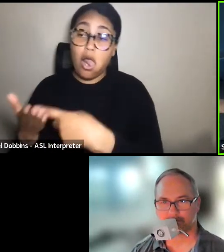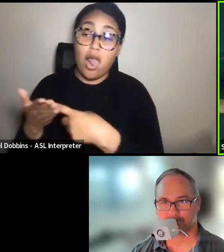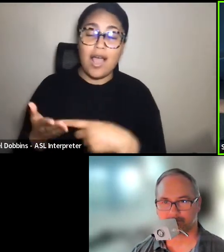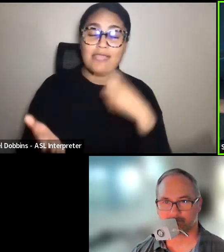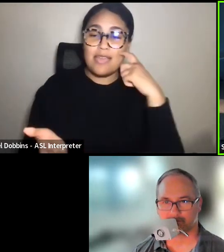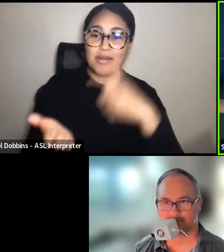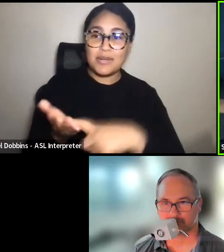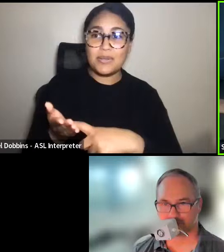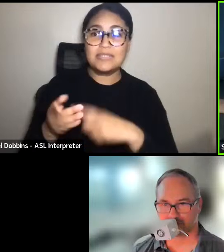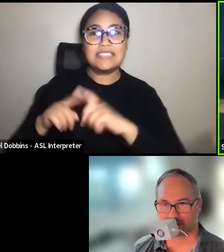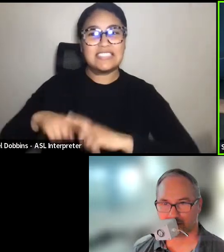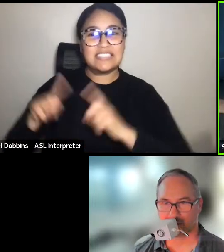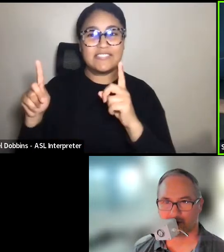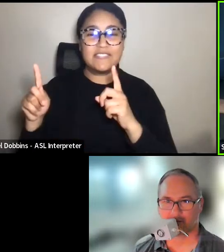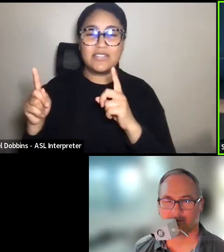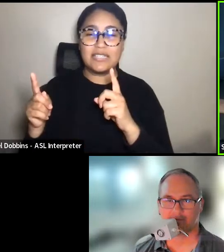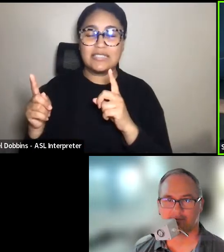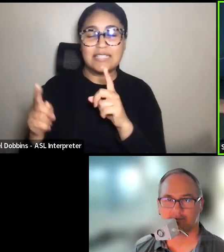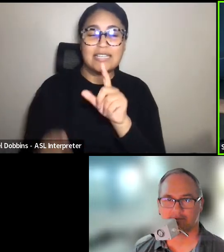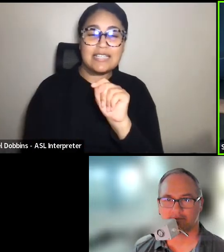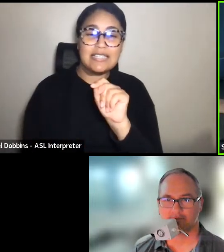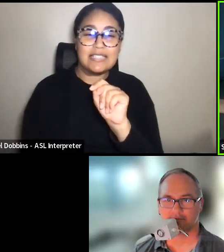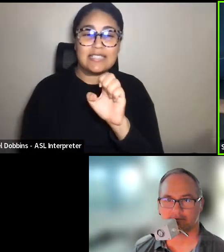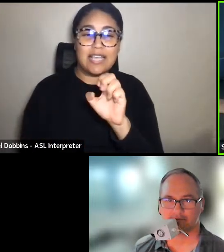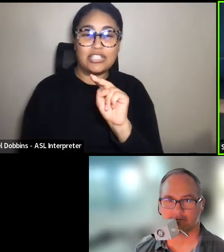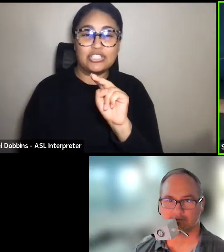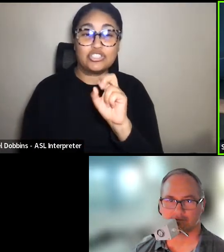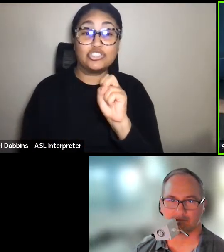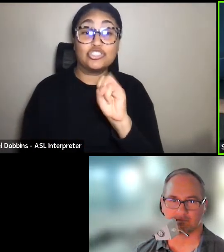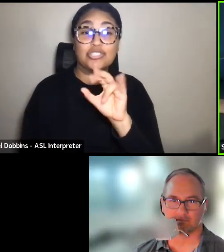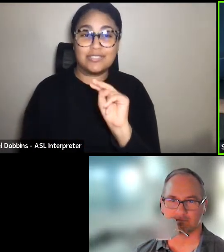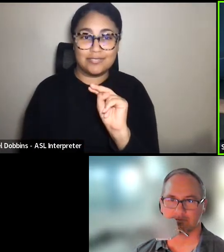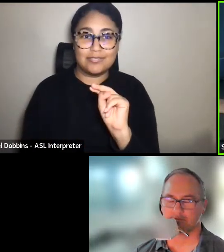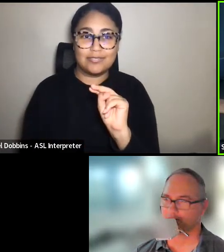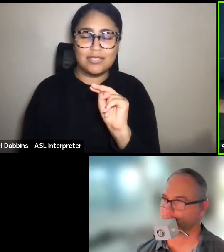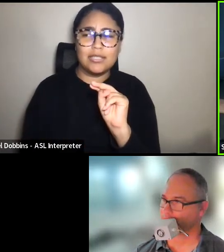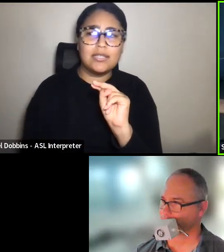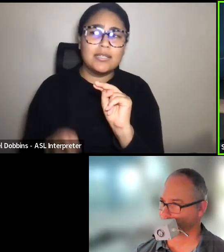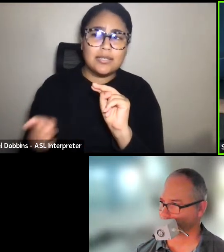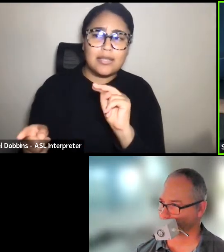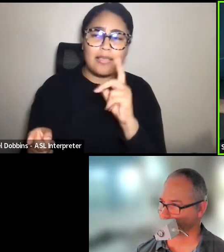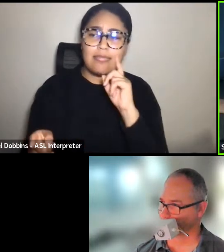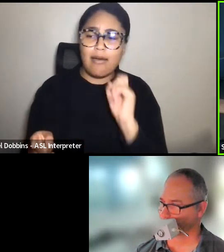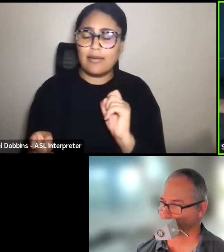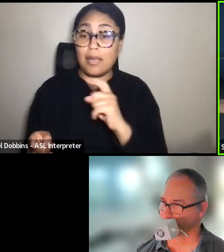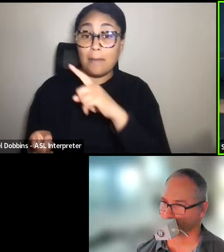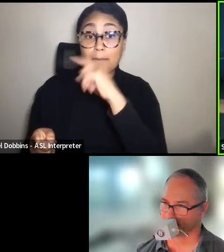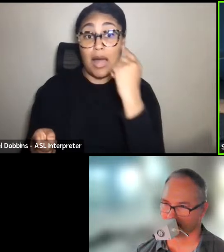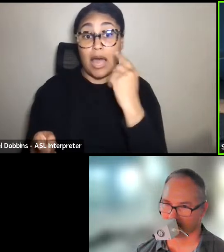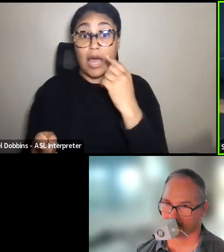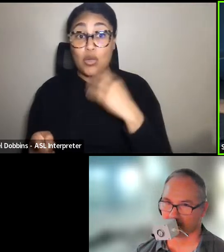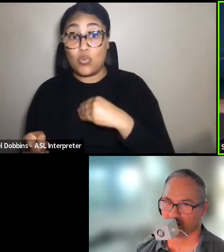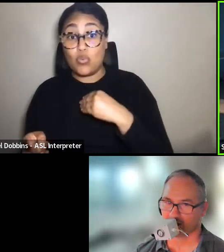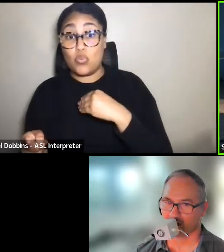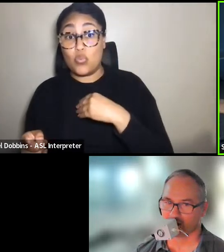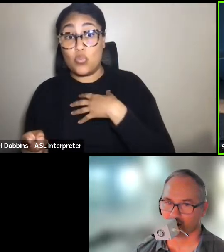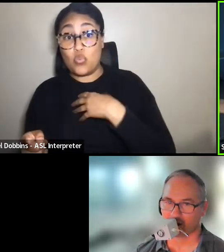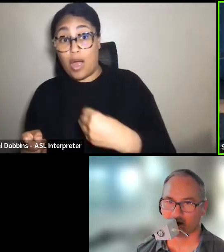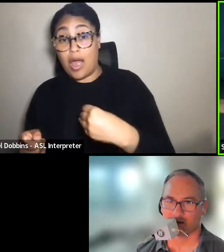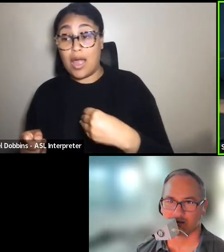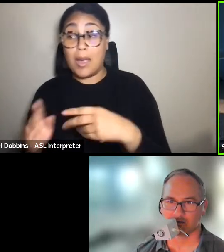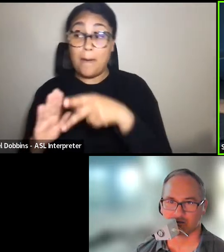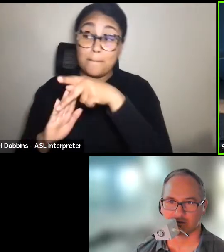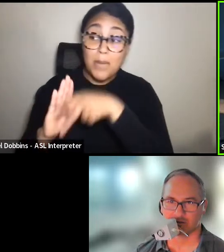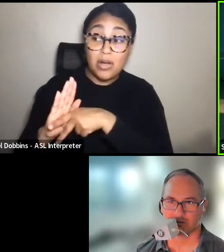series of different tensions, right? It wasn't so much like a black and white like policy of what students can do,